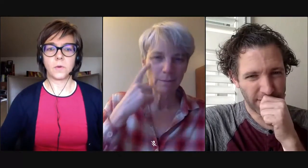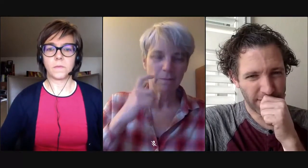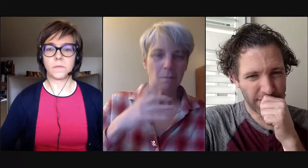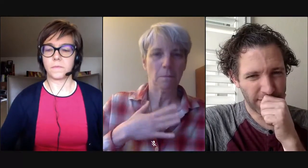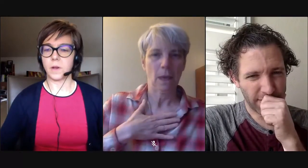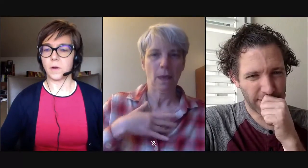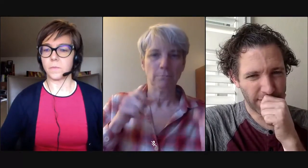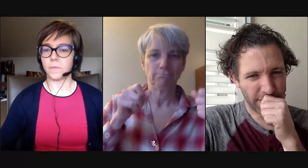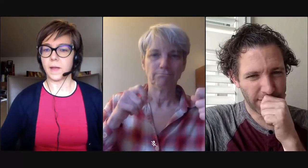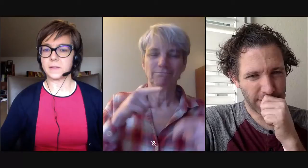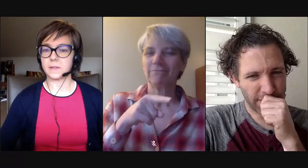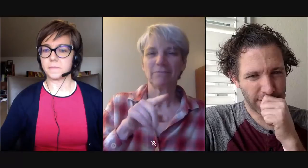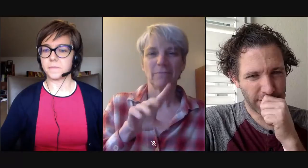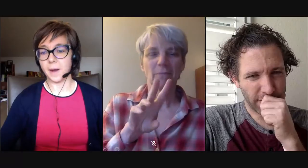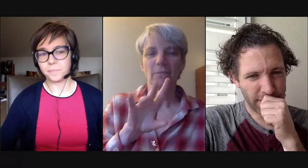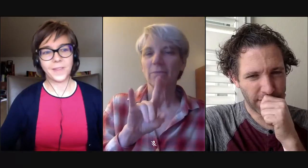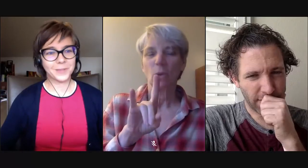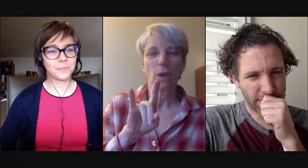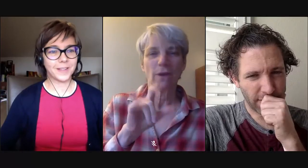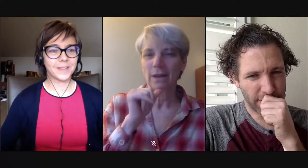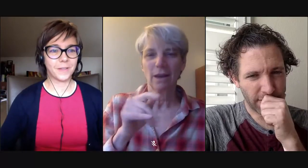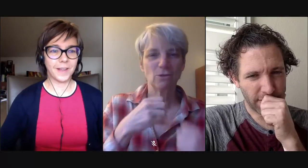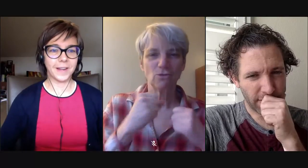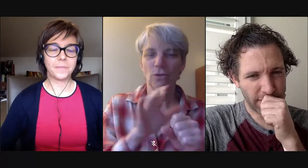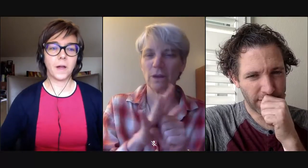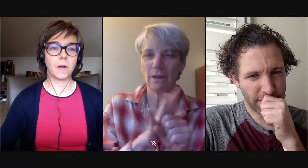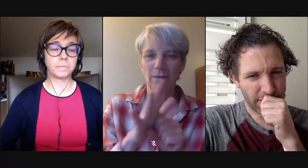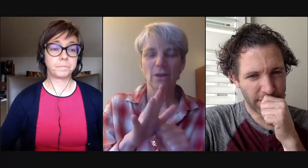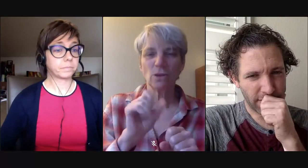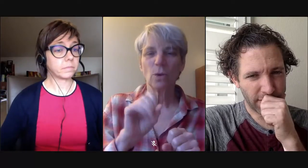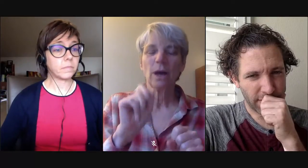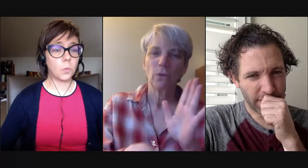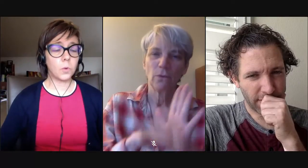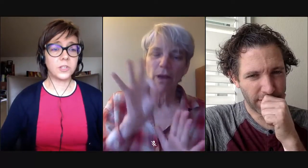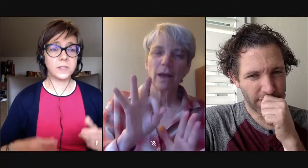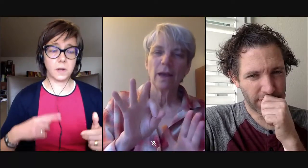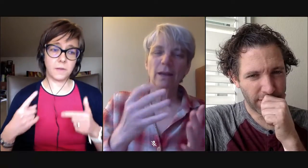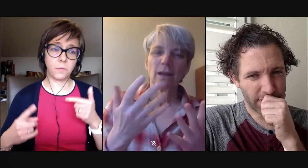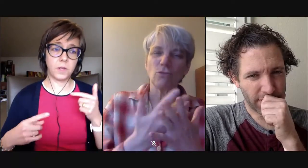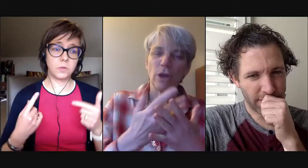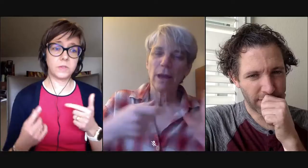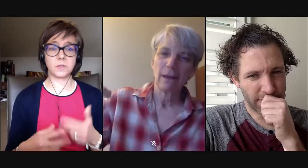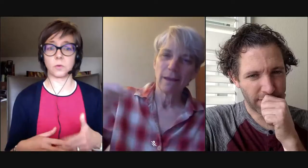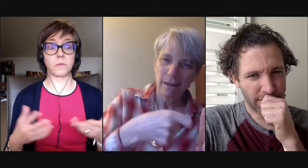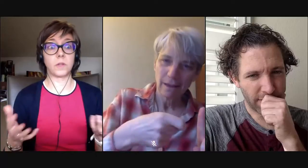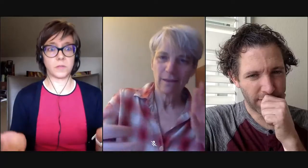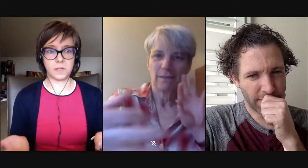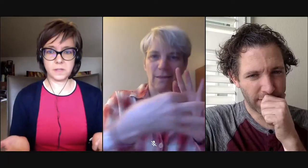if, that's the thing, which is, if we use this or if we use any system,